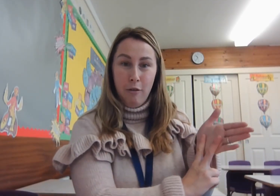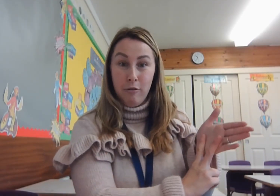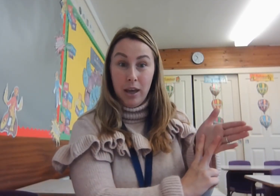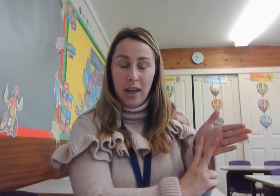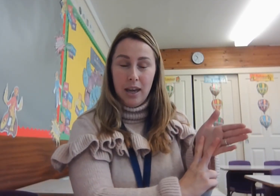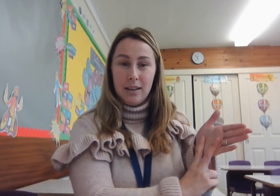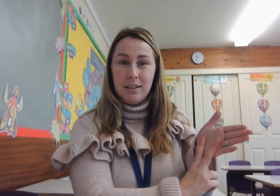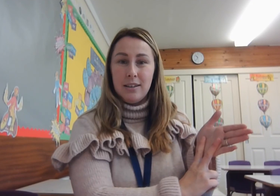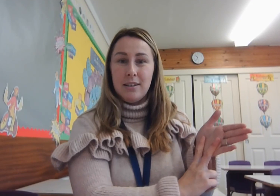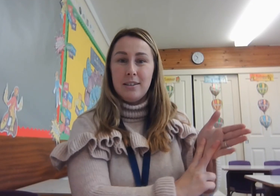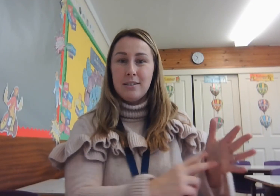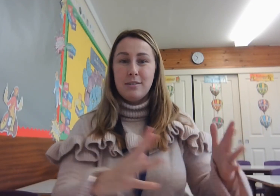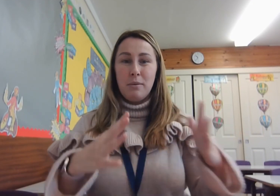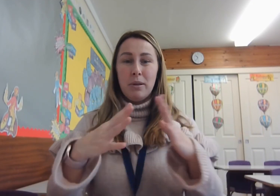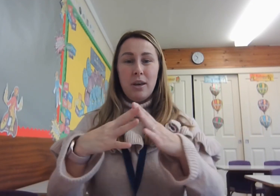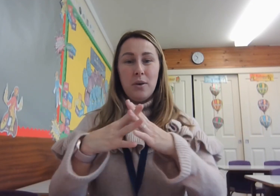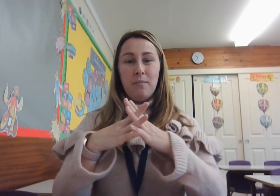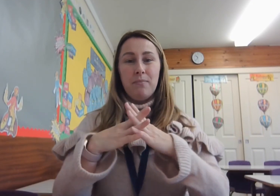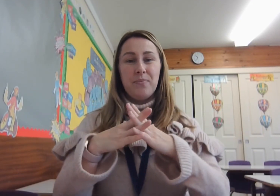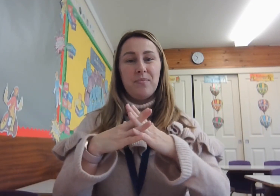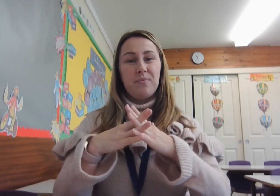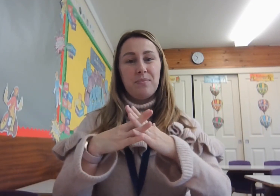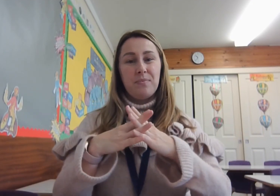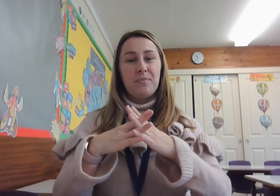V. W,